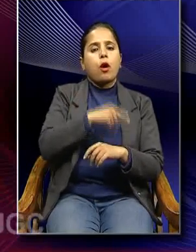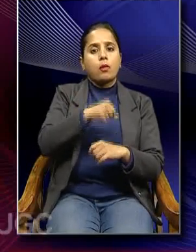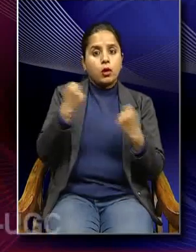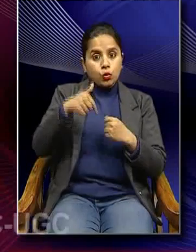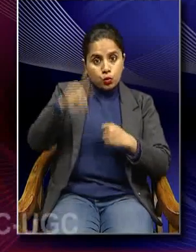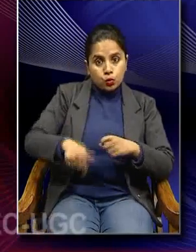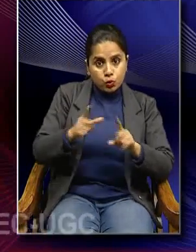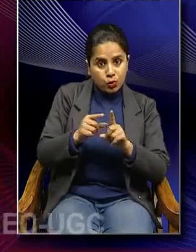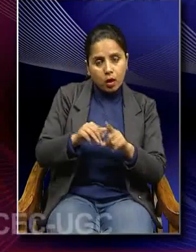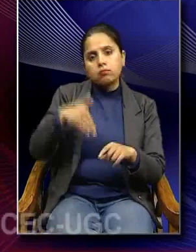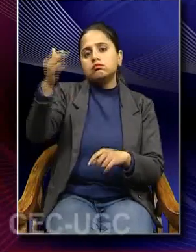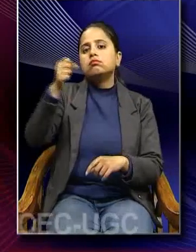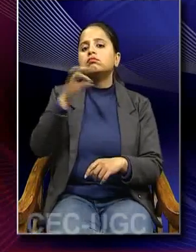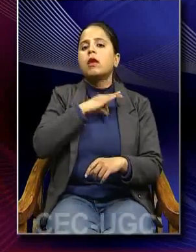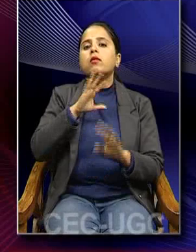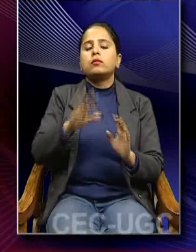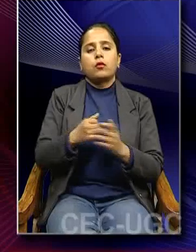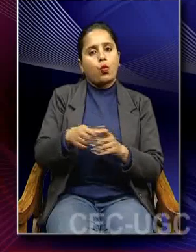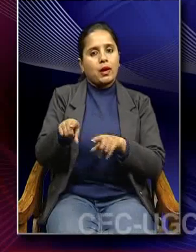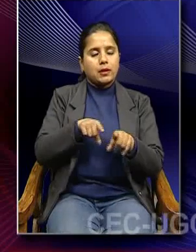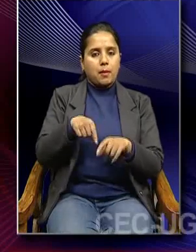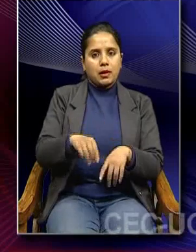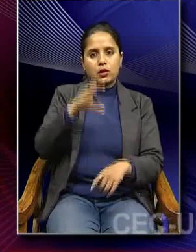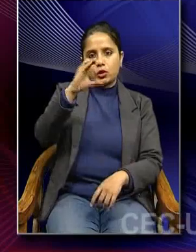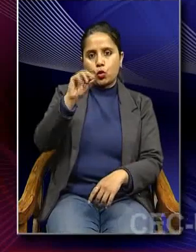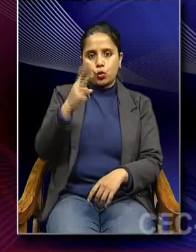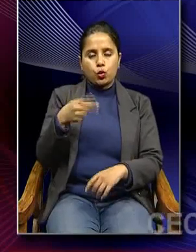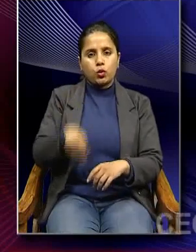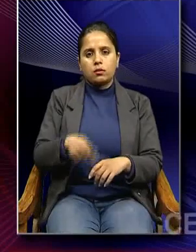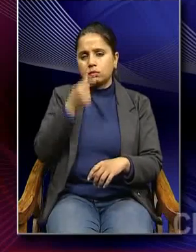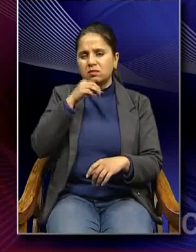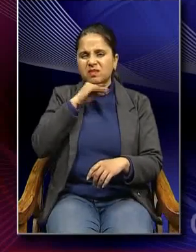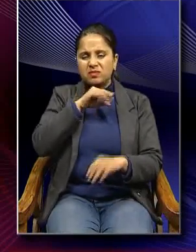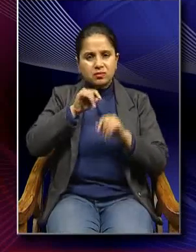today. For example, carbon dioxide reduction,